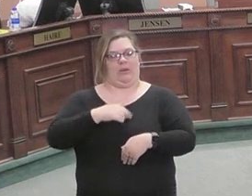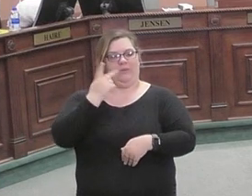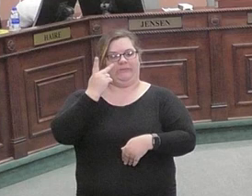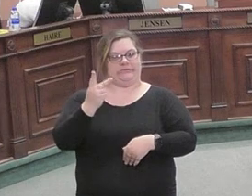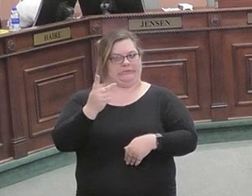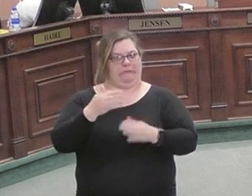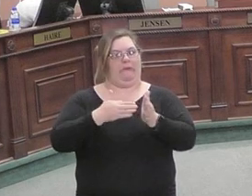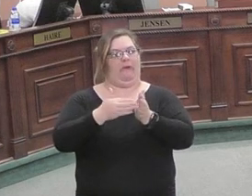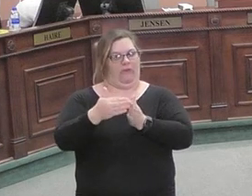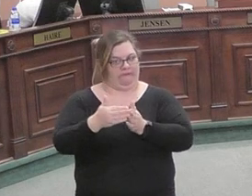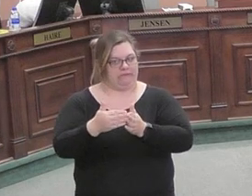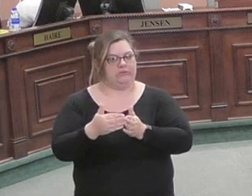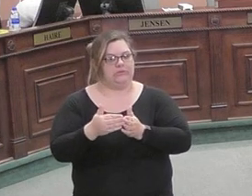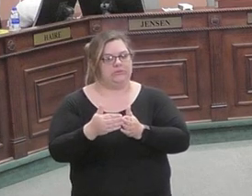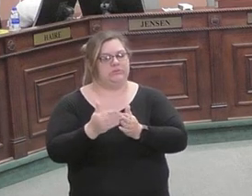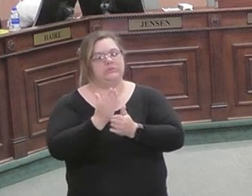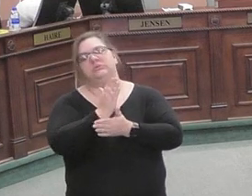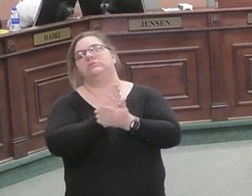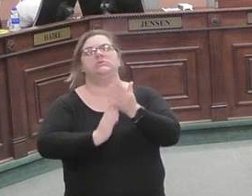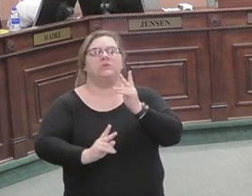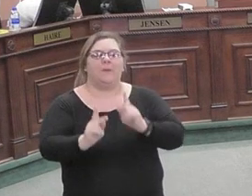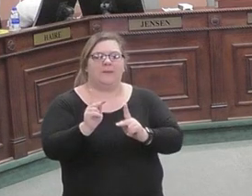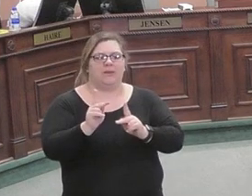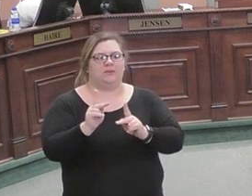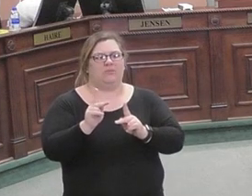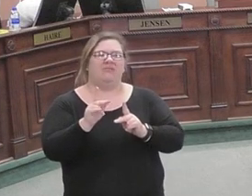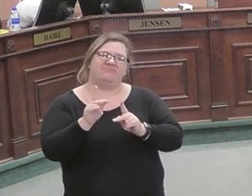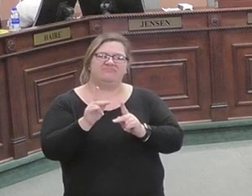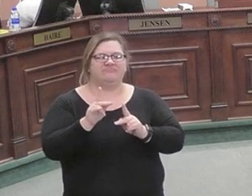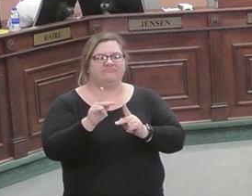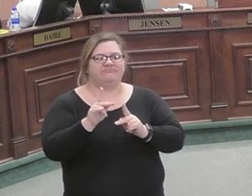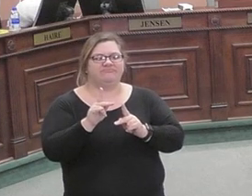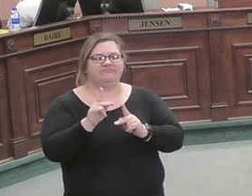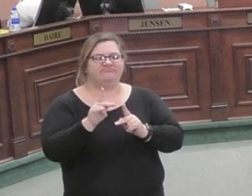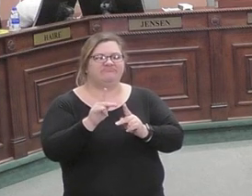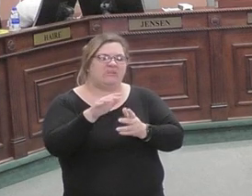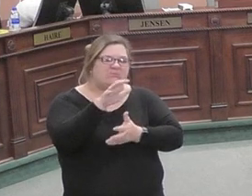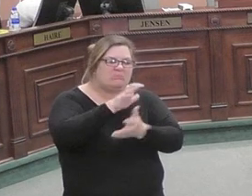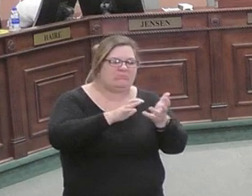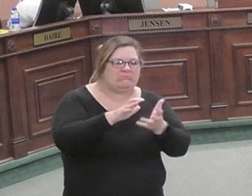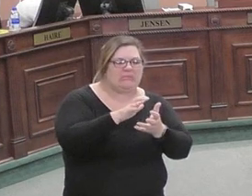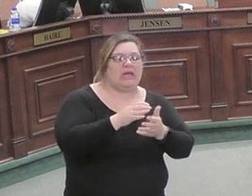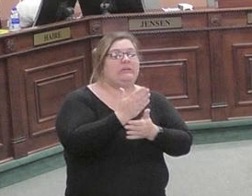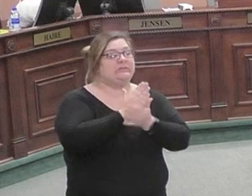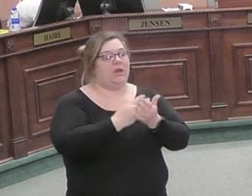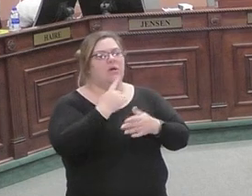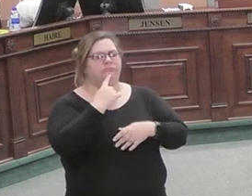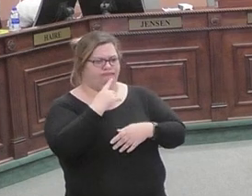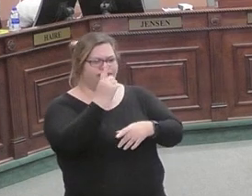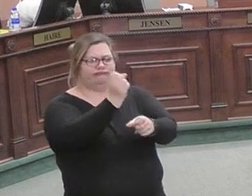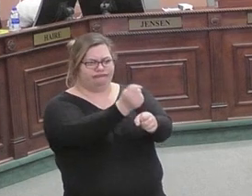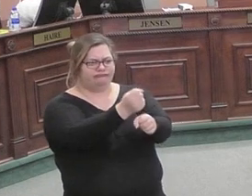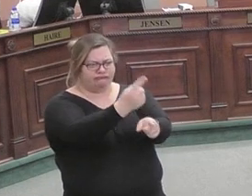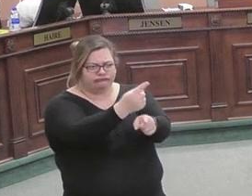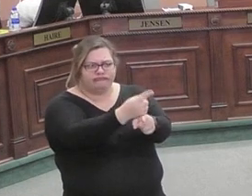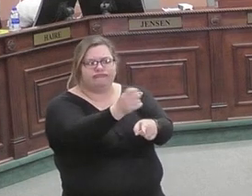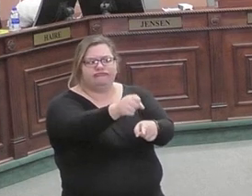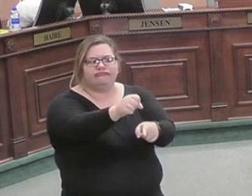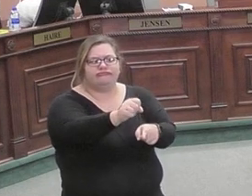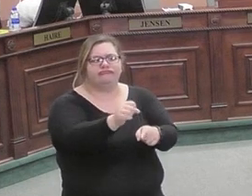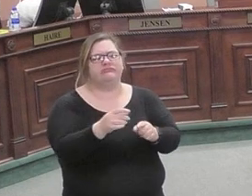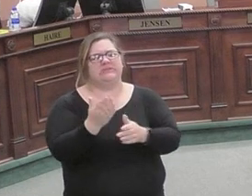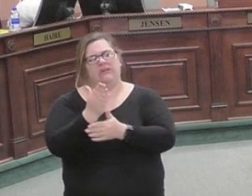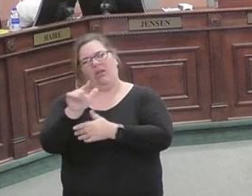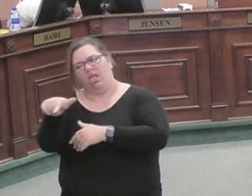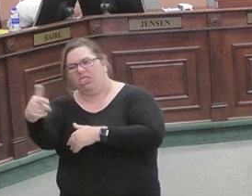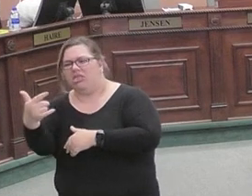recent announcement is some people, it's been mixed. Some believe this is the right way to right direction. Others are saying this is a bit extreme. What's your take on